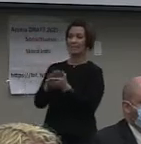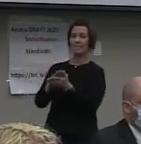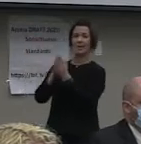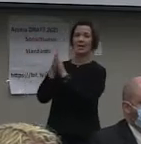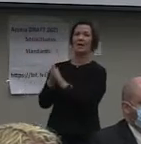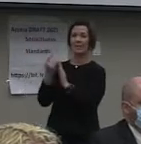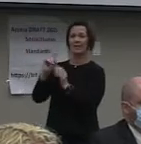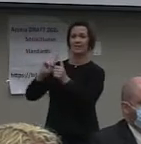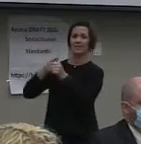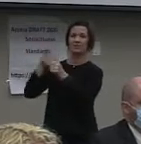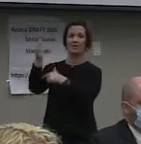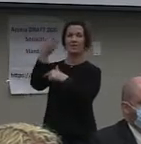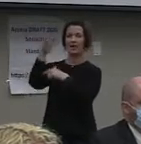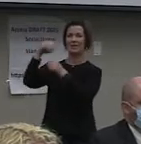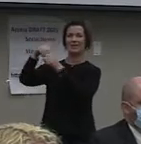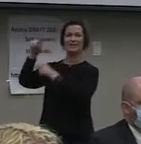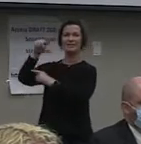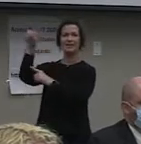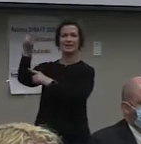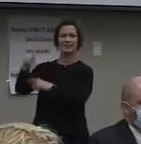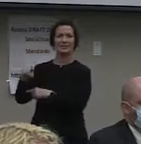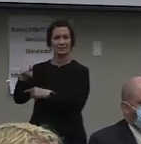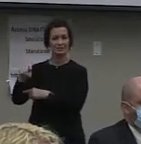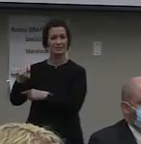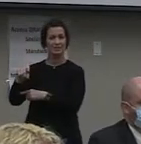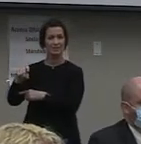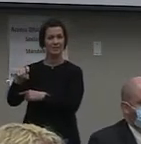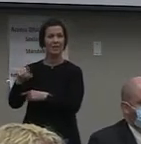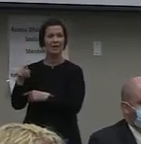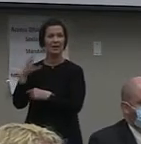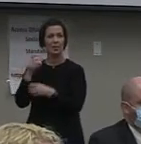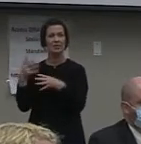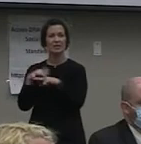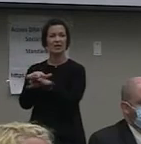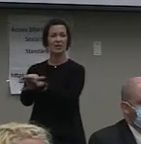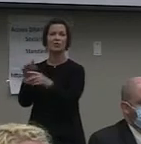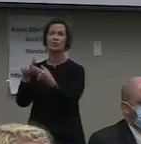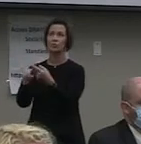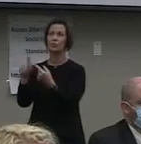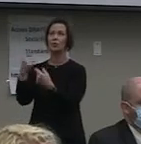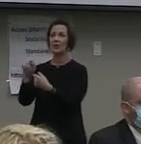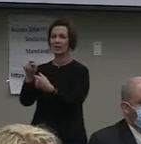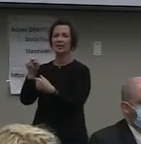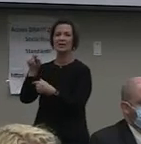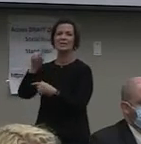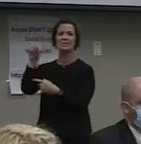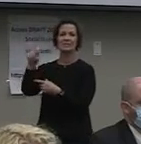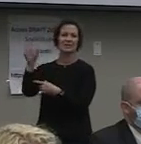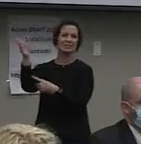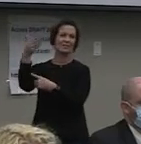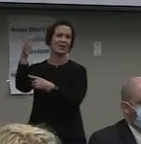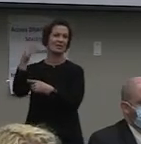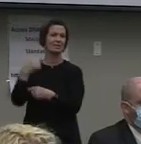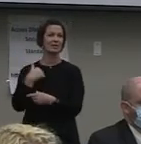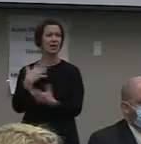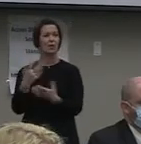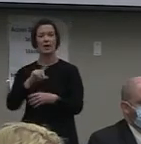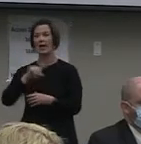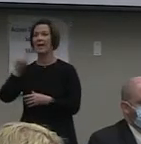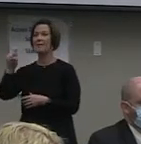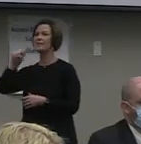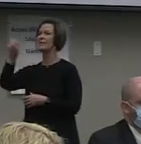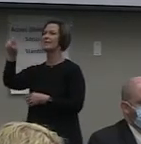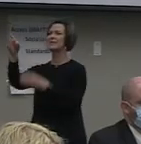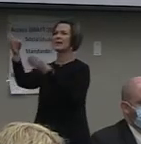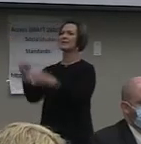flag of Texas, and even today is integrated in to the Texas flag. So I like to ask Texans the question,